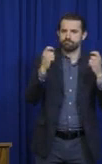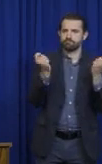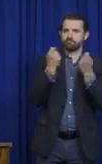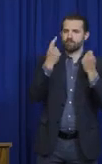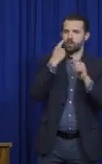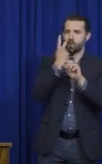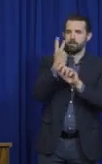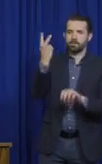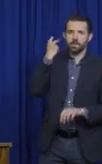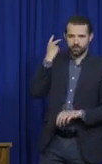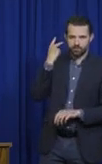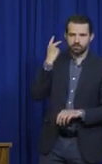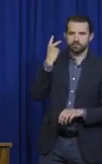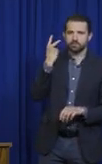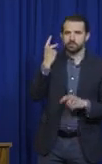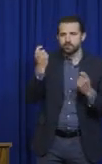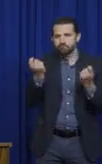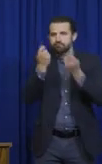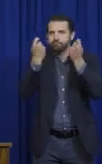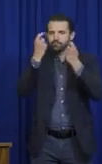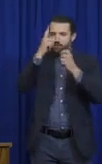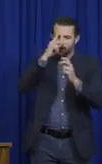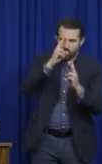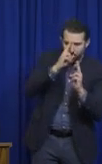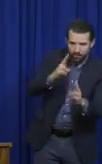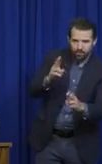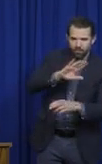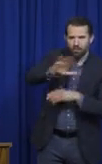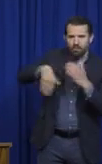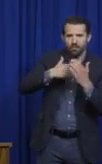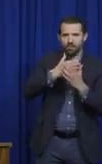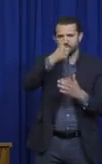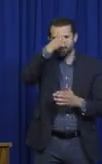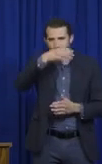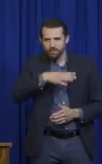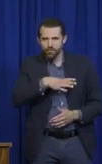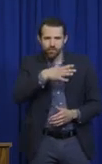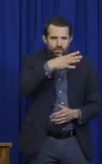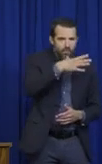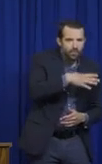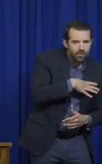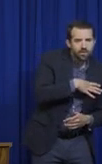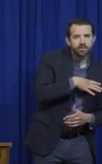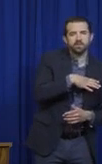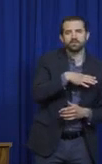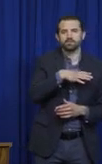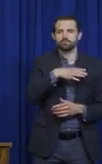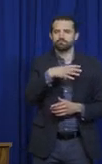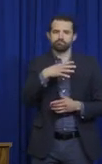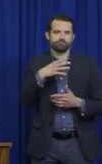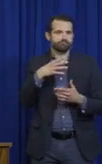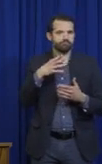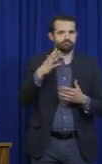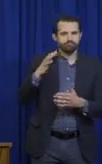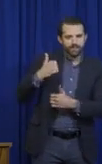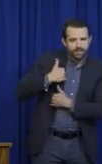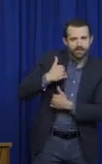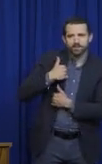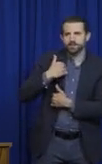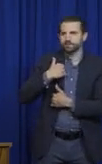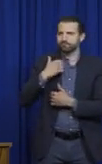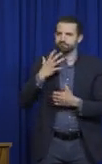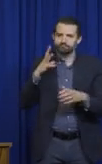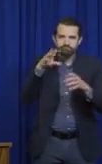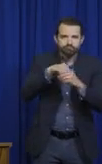to honor all the men and women who have served, as well as those who are residents of the Maine Veterans Home who have been